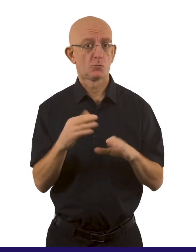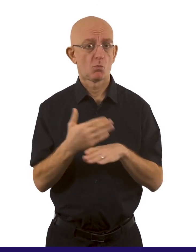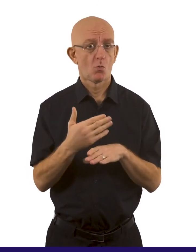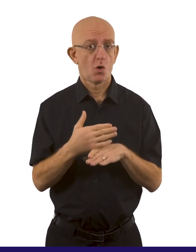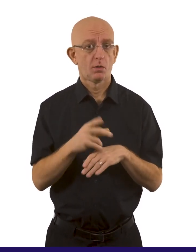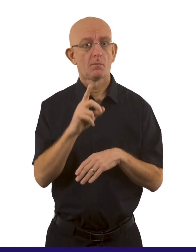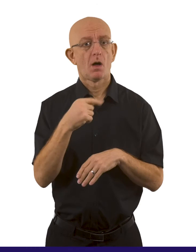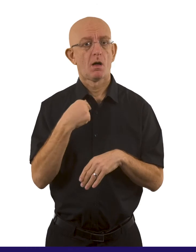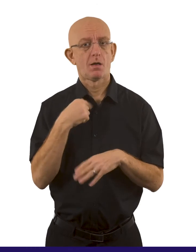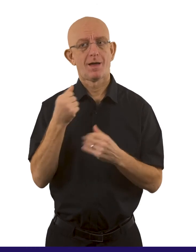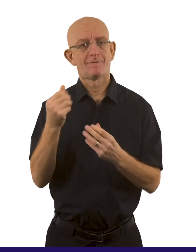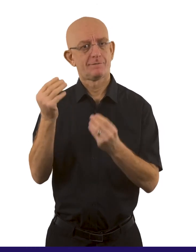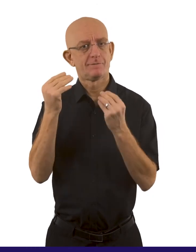No, in higher education.